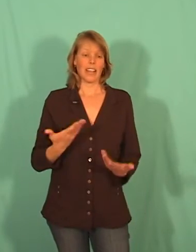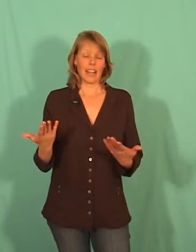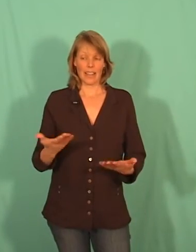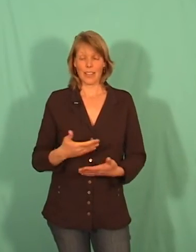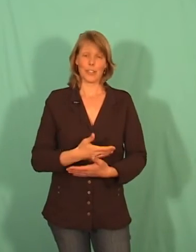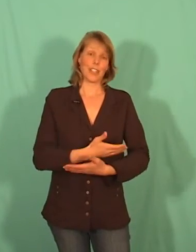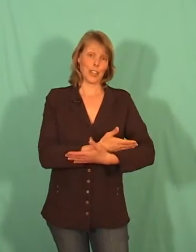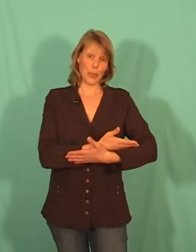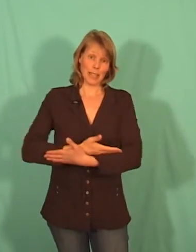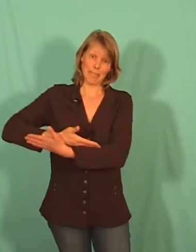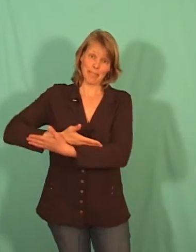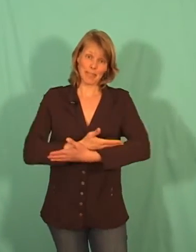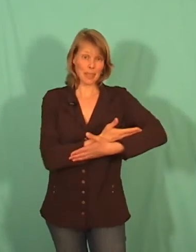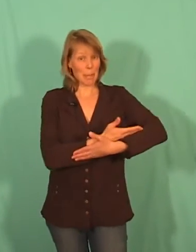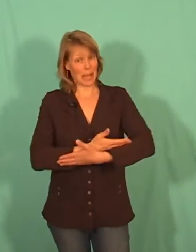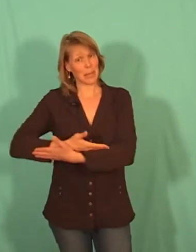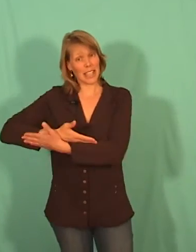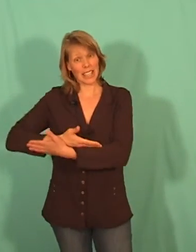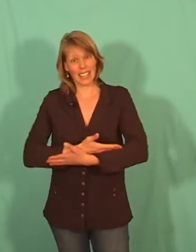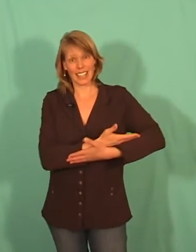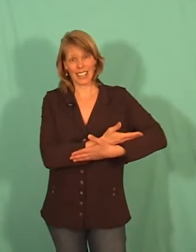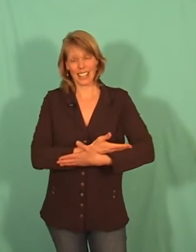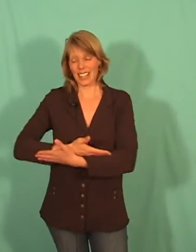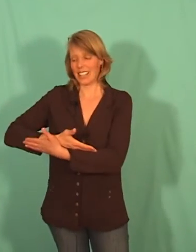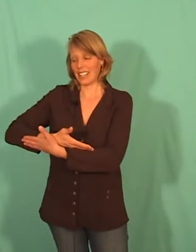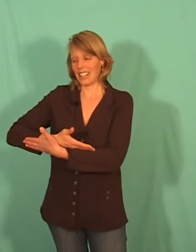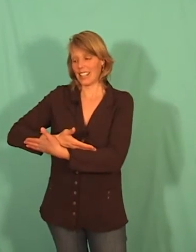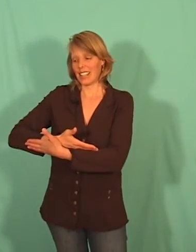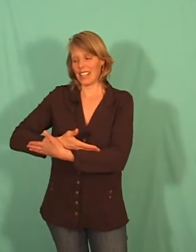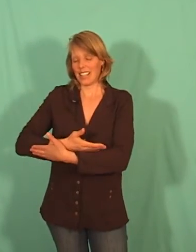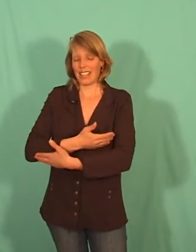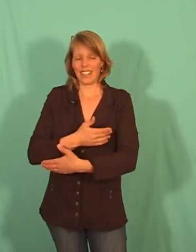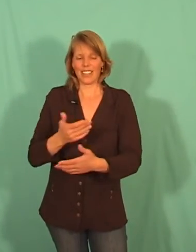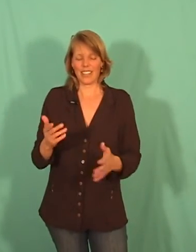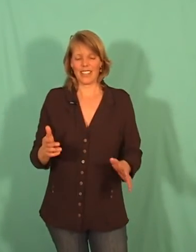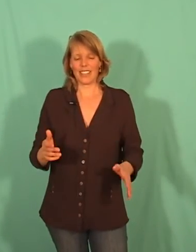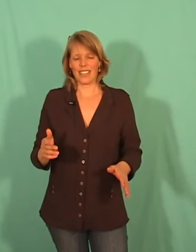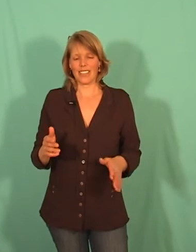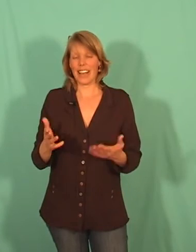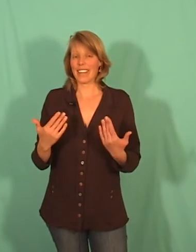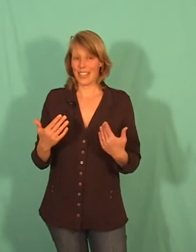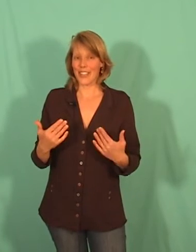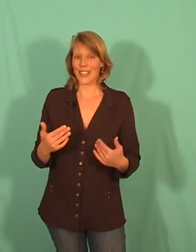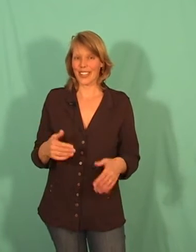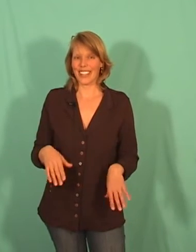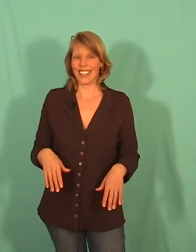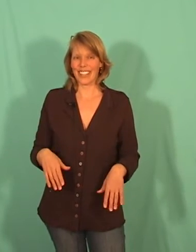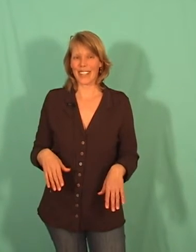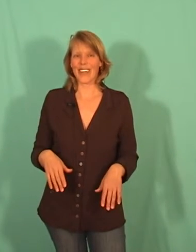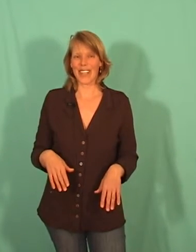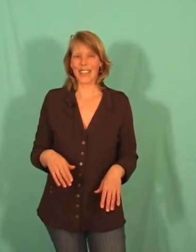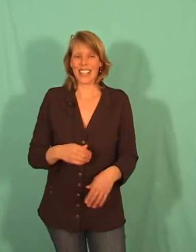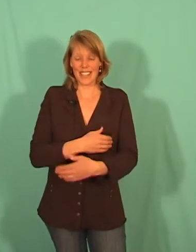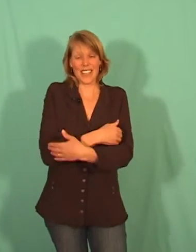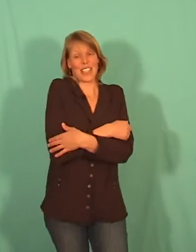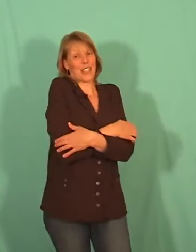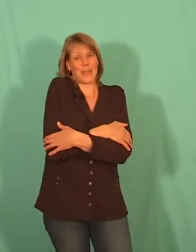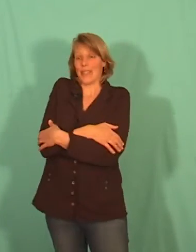And this is an easy one. Baby. And that is an early acquired one. It's very cute when they